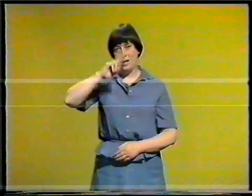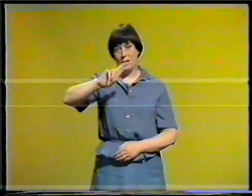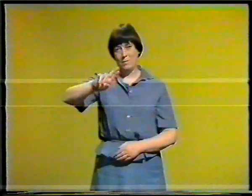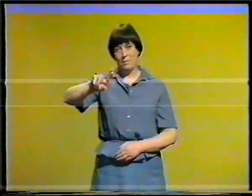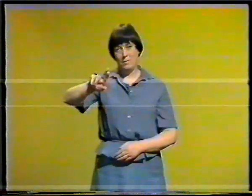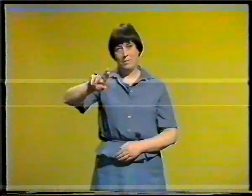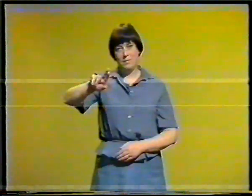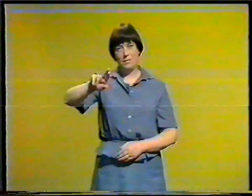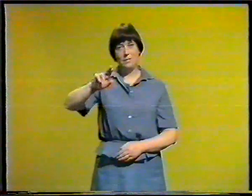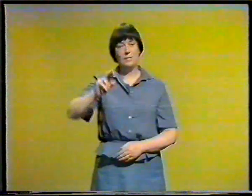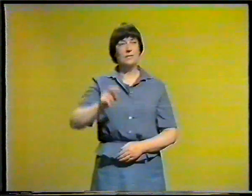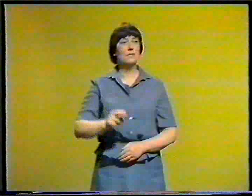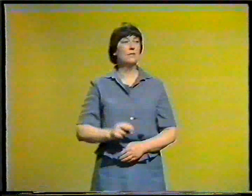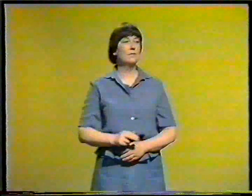name,